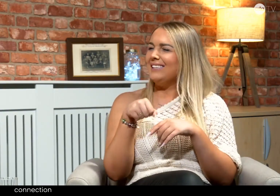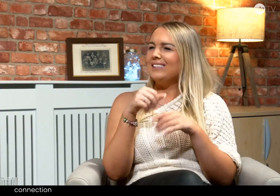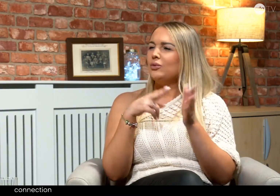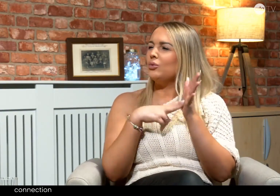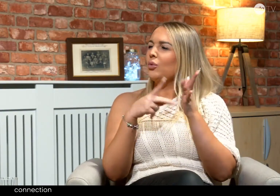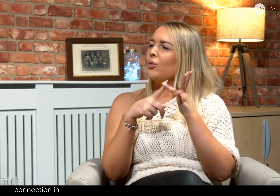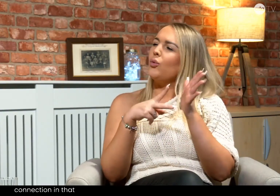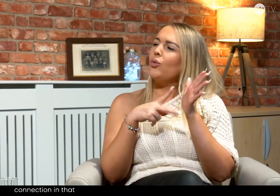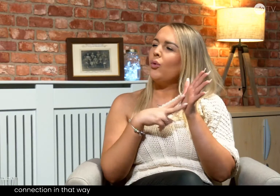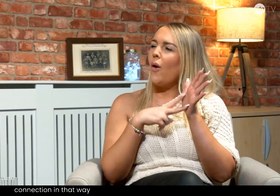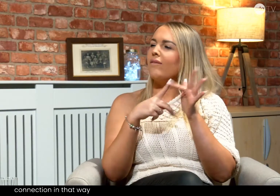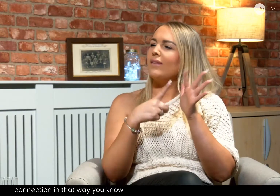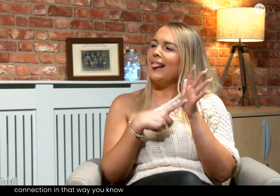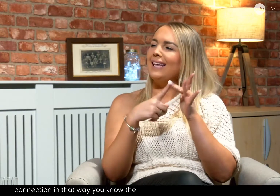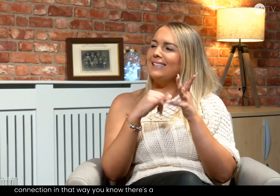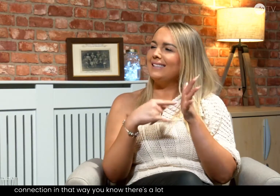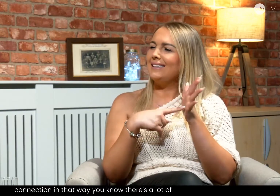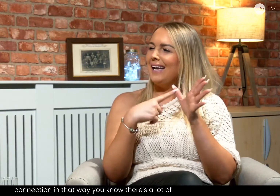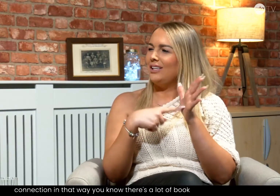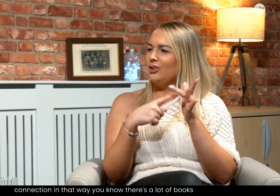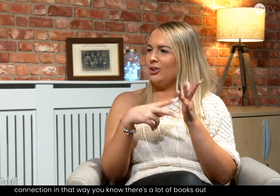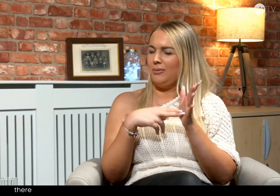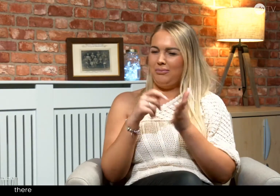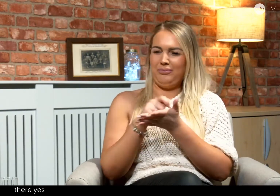a lot of books out there, yes, but